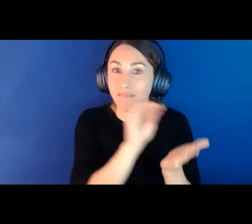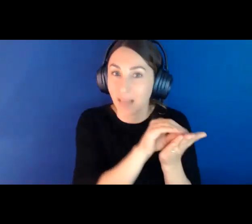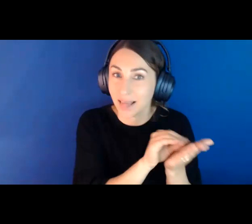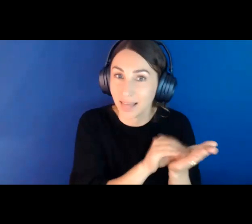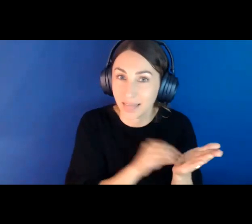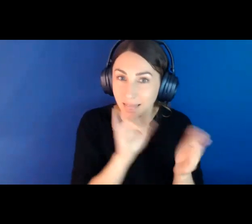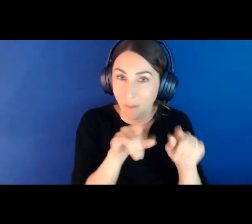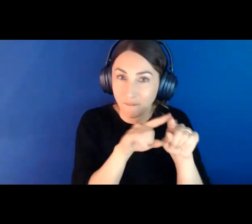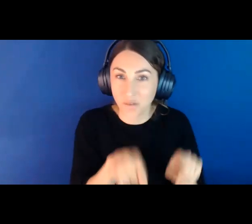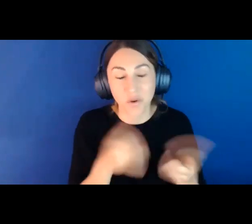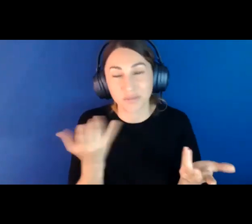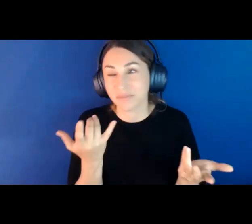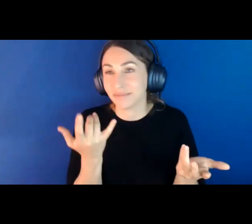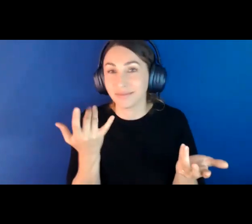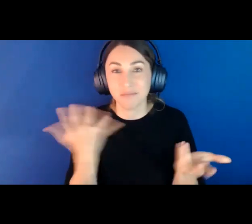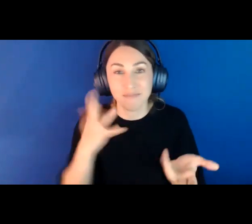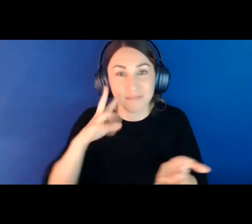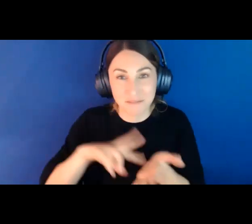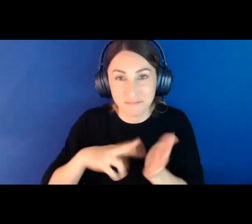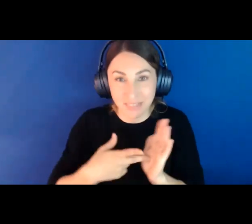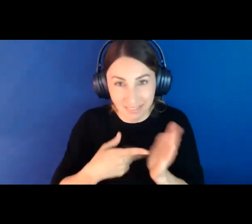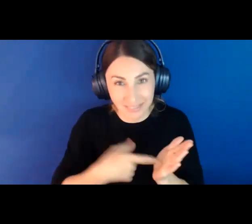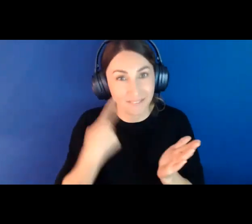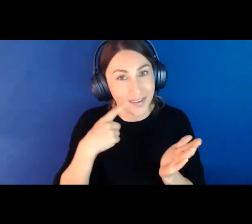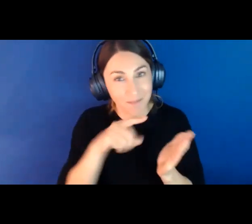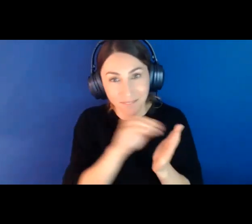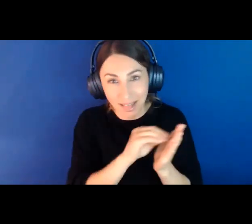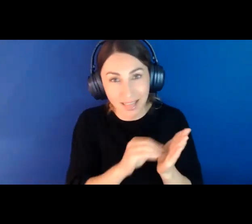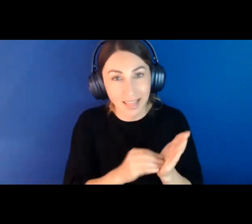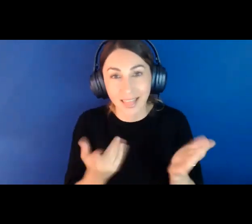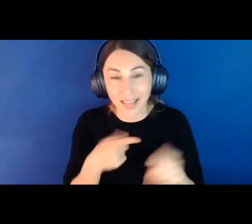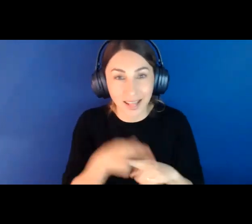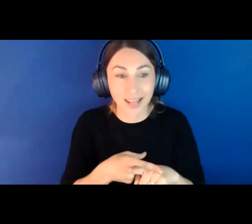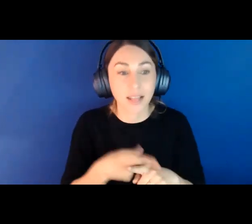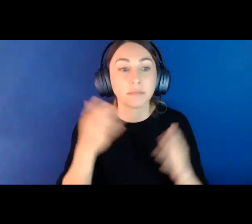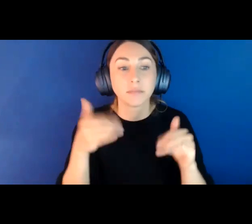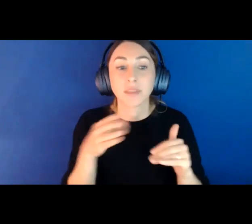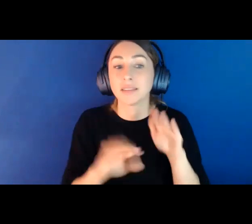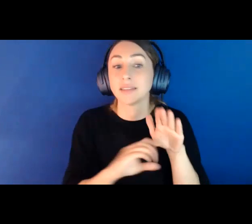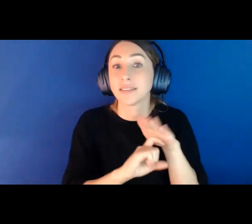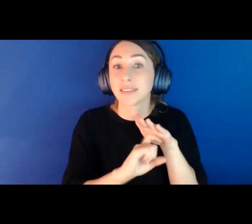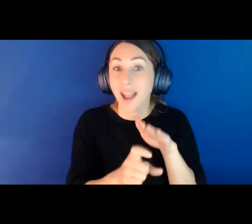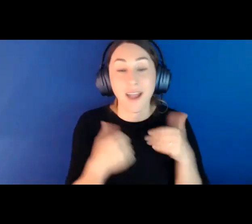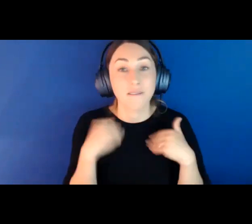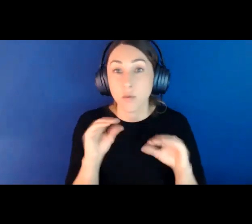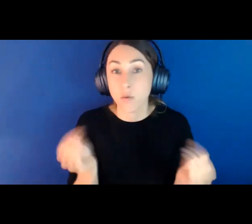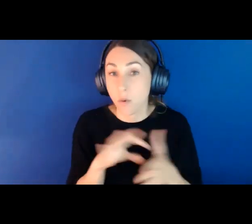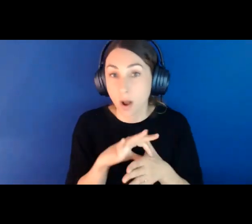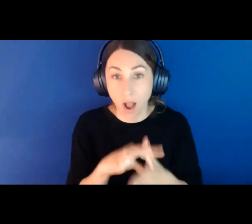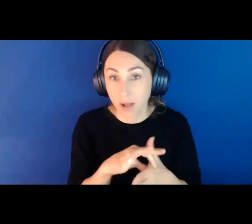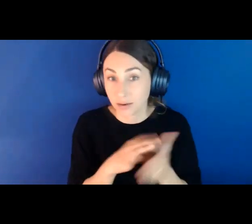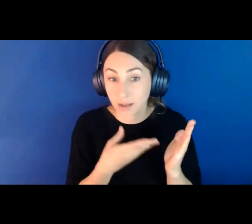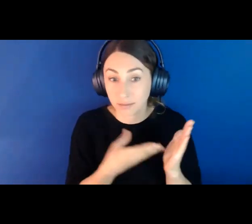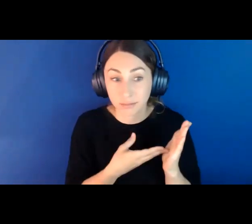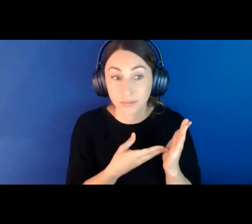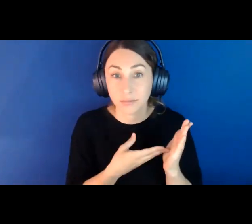which defeats the purpose of them. And some scanned documents that have no content and